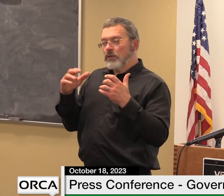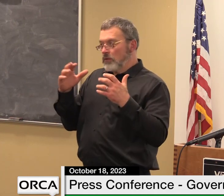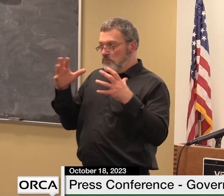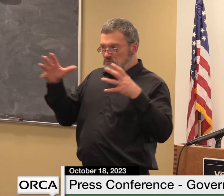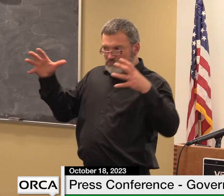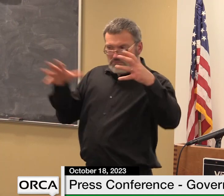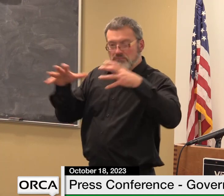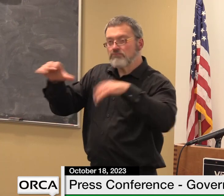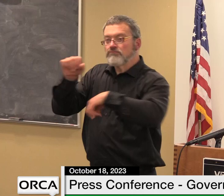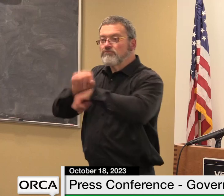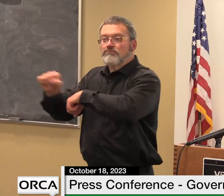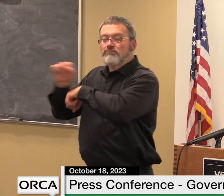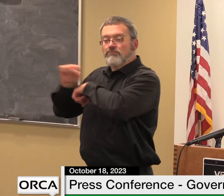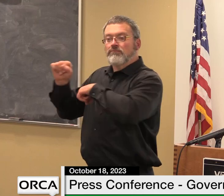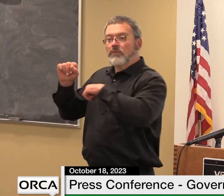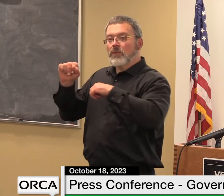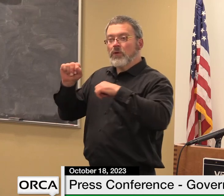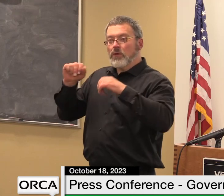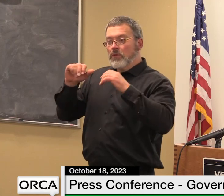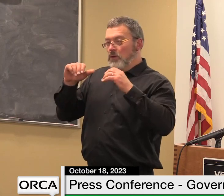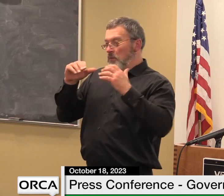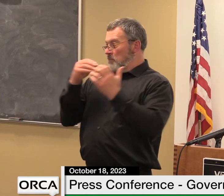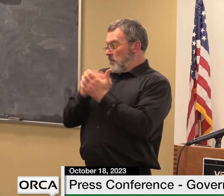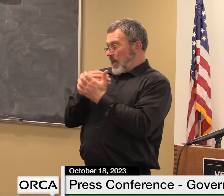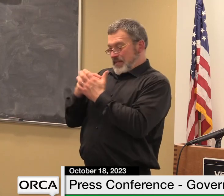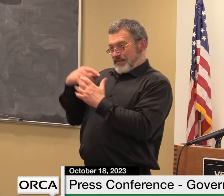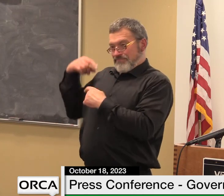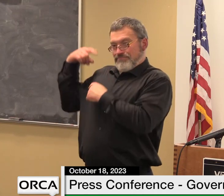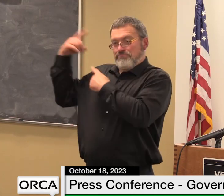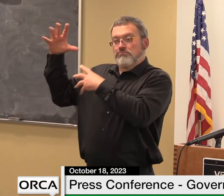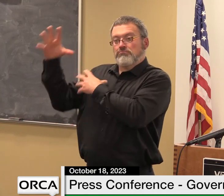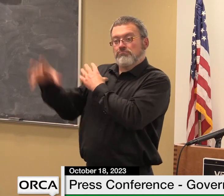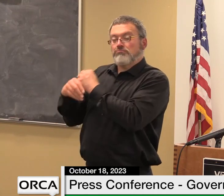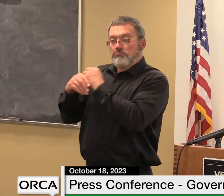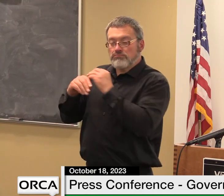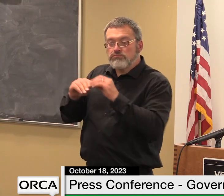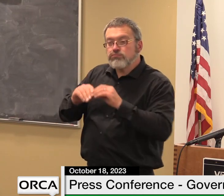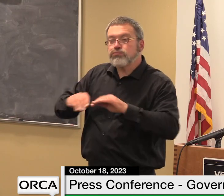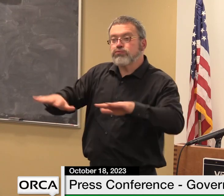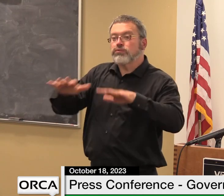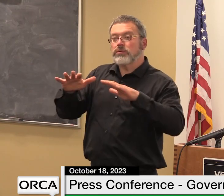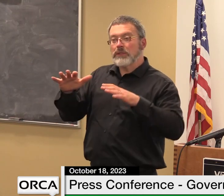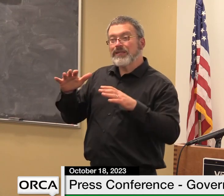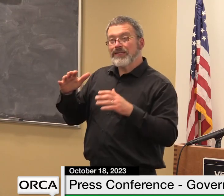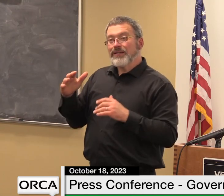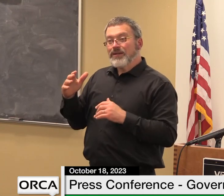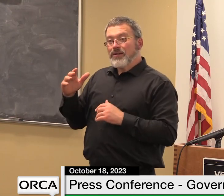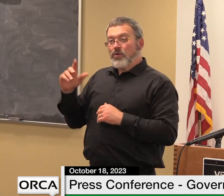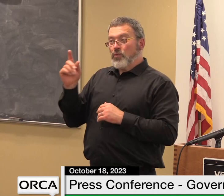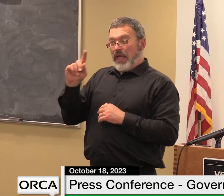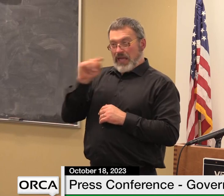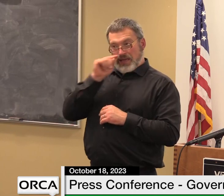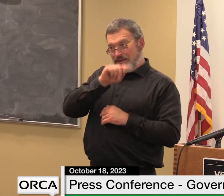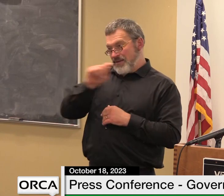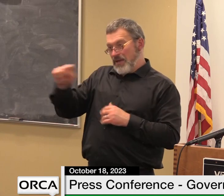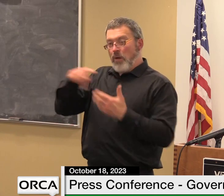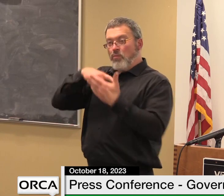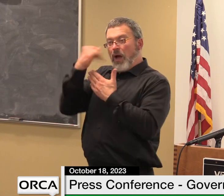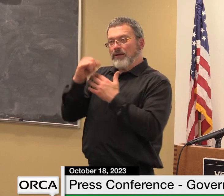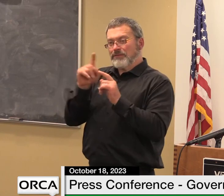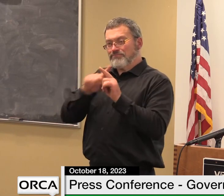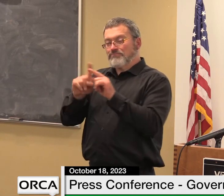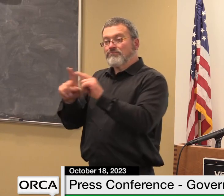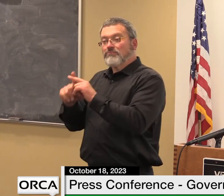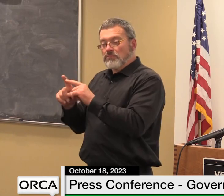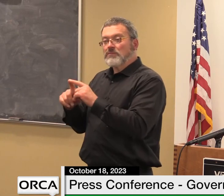all the money that we're receiving as a result of many initiatives along the way. So there's a